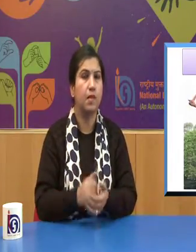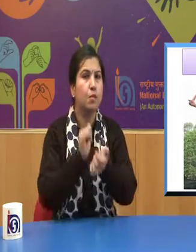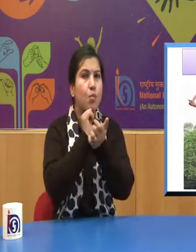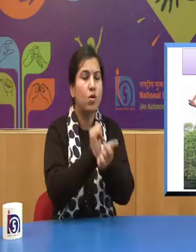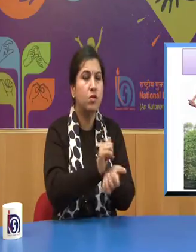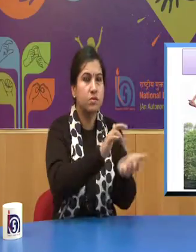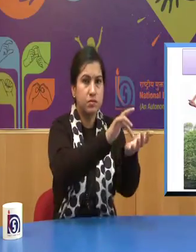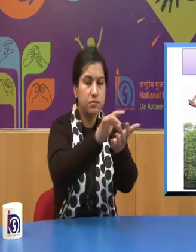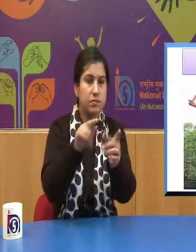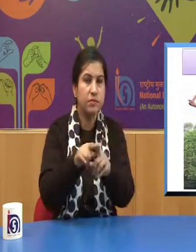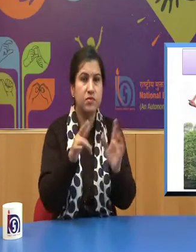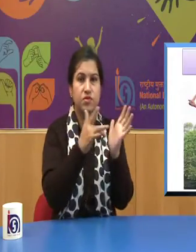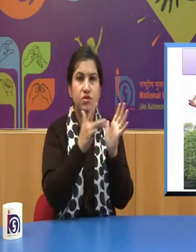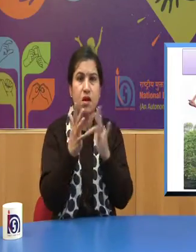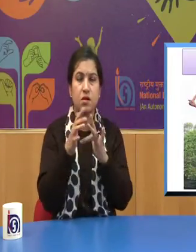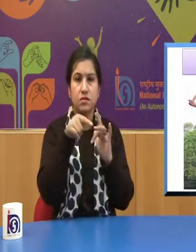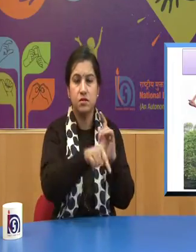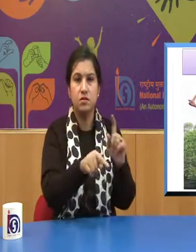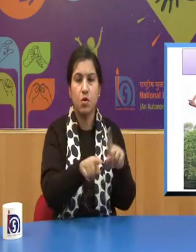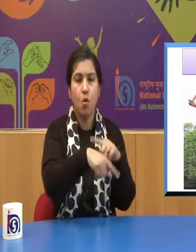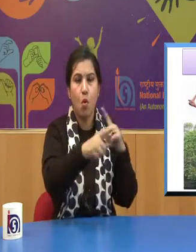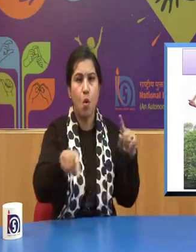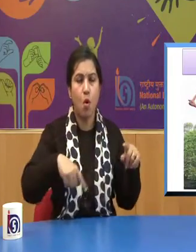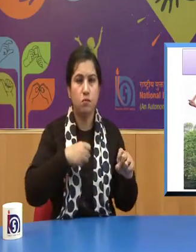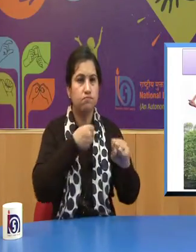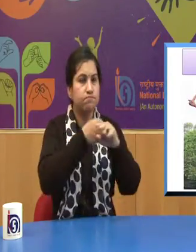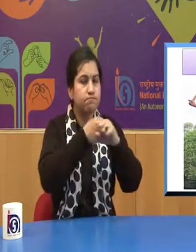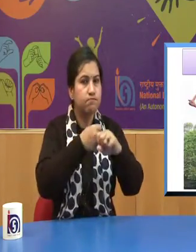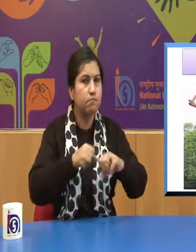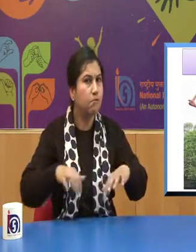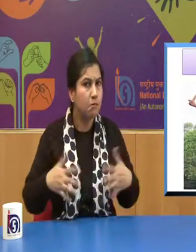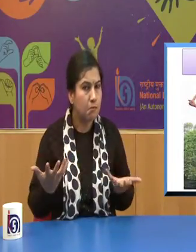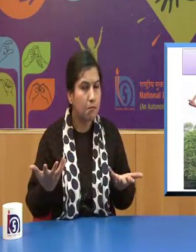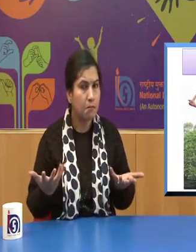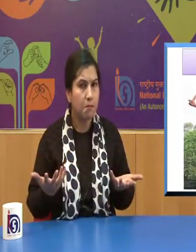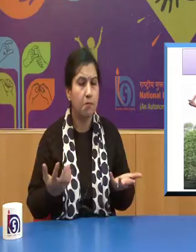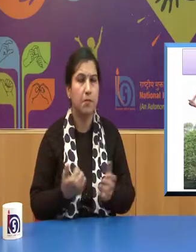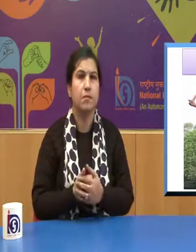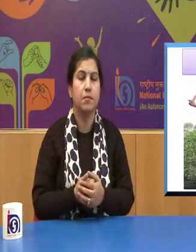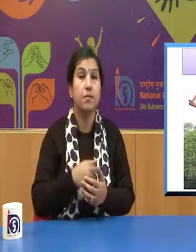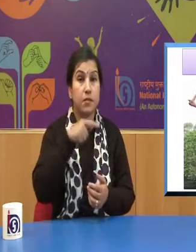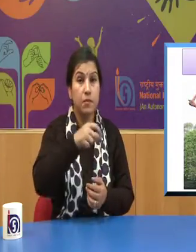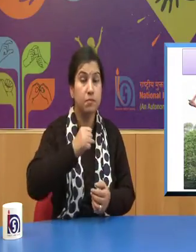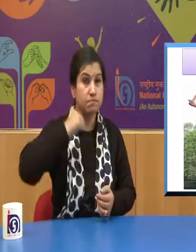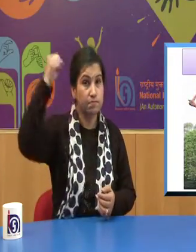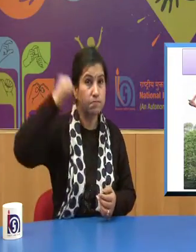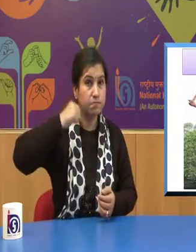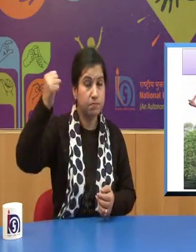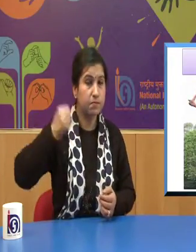Police stations and churches were attacked. However, the rebels were